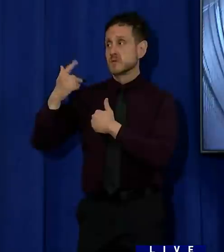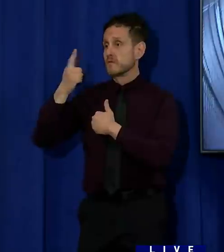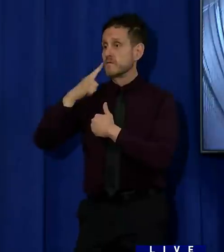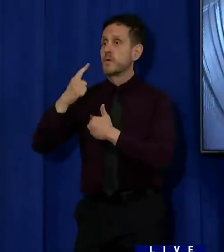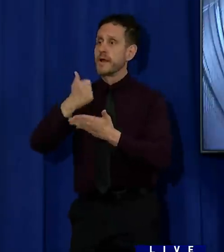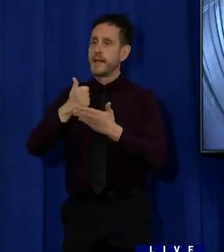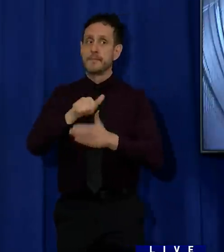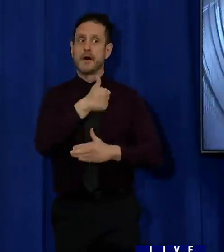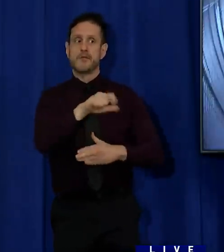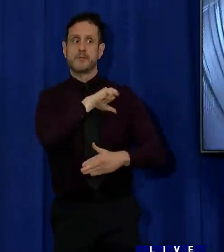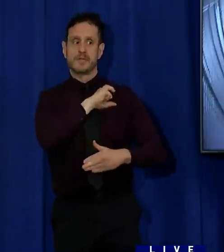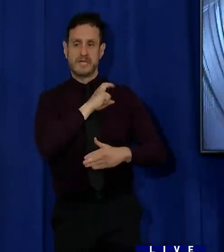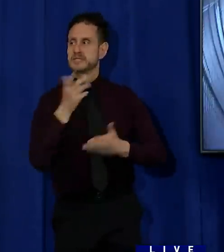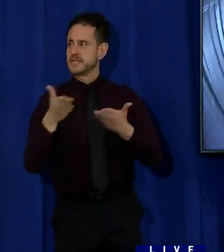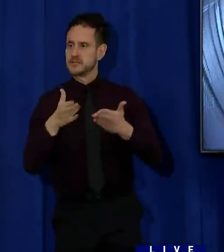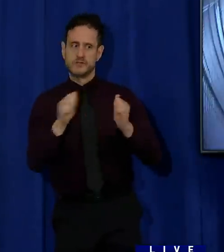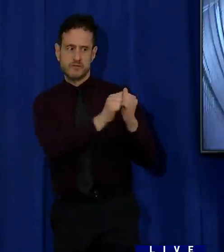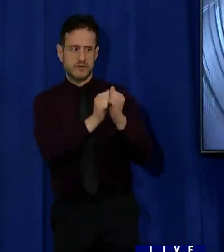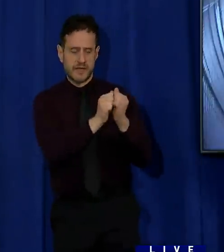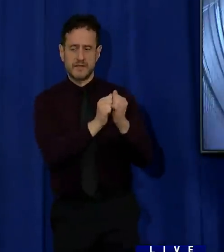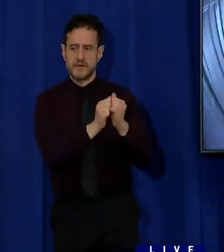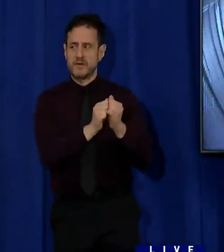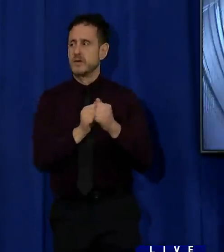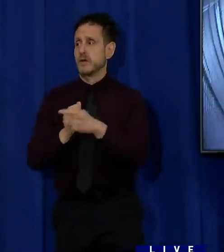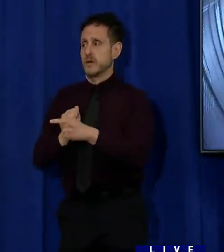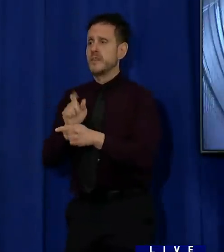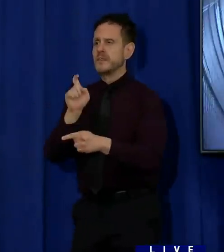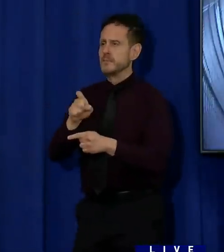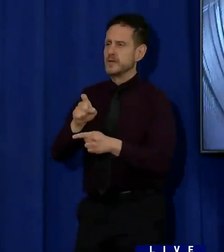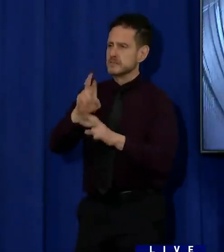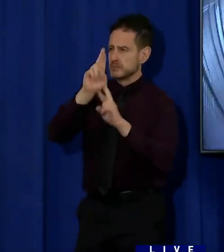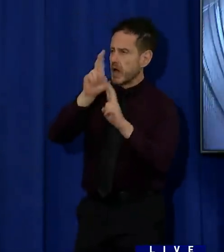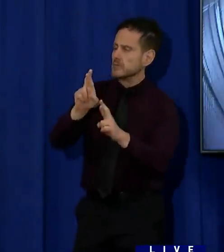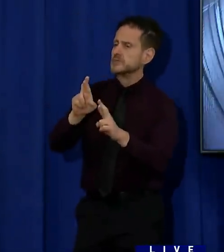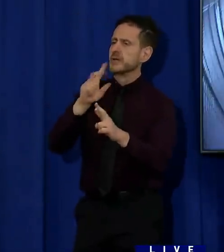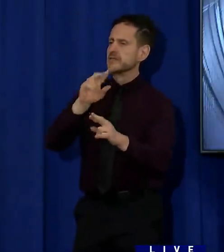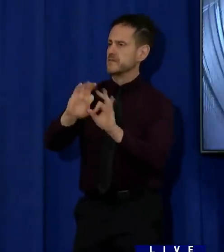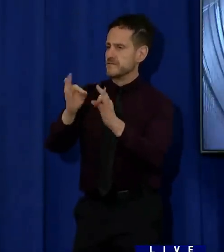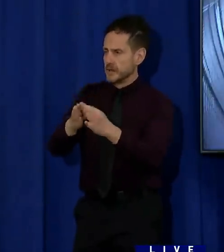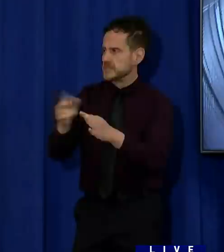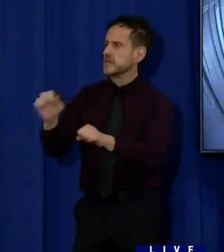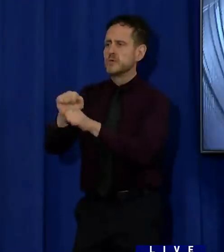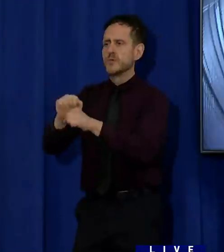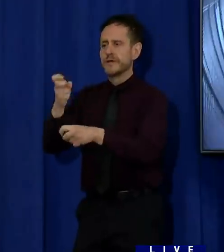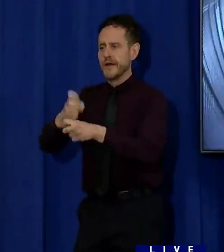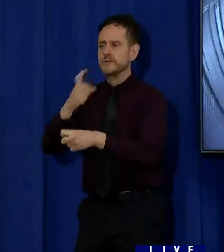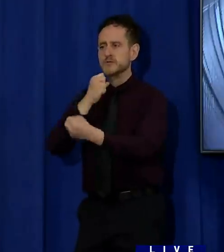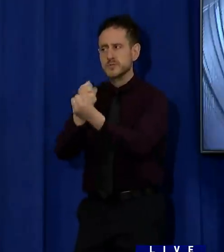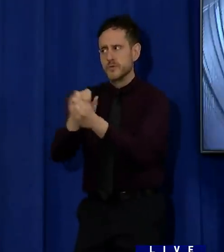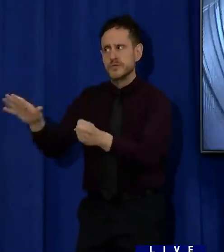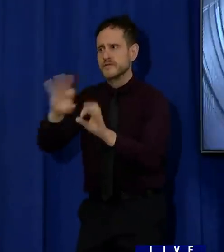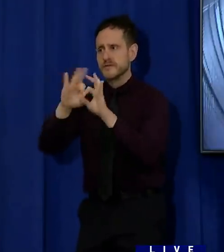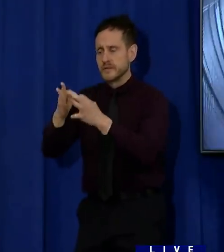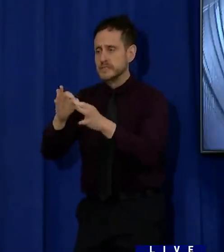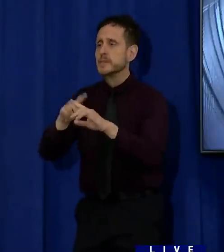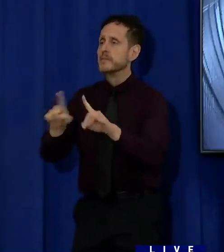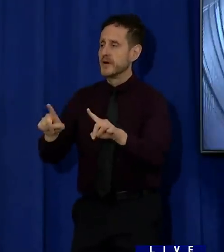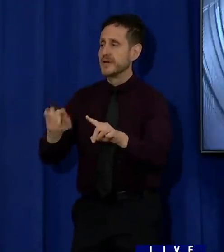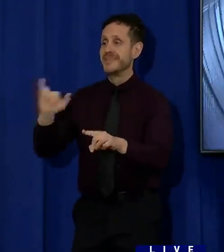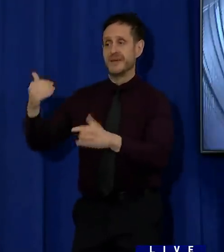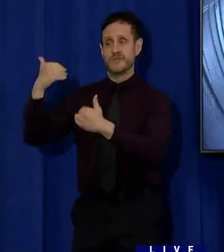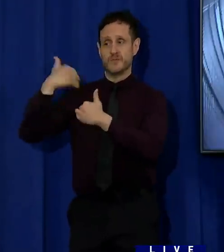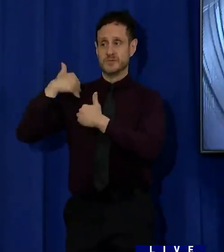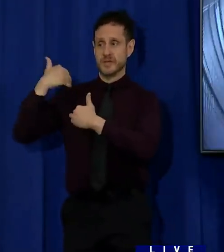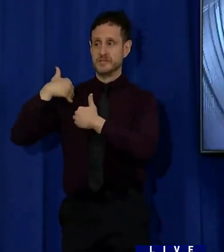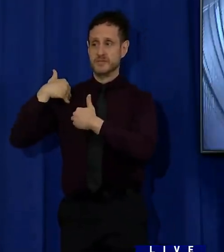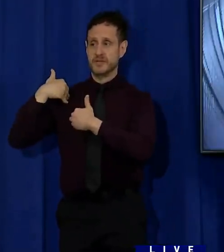officers that they serve with, not only to their families that they're working very hard for, but they owe that